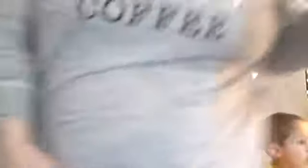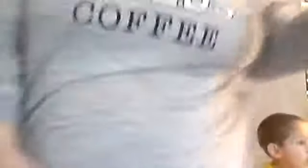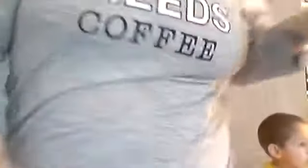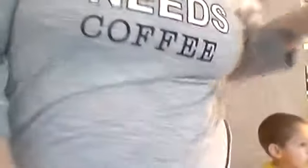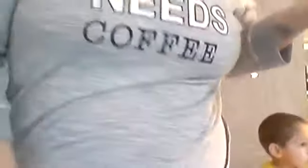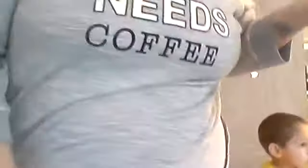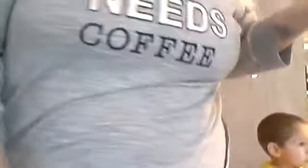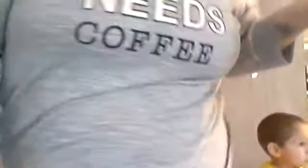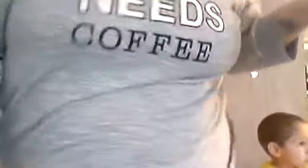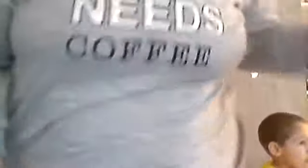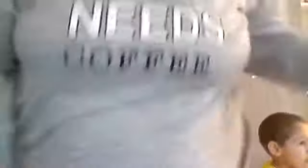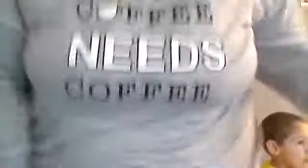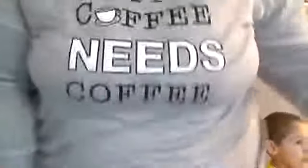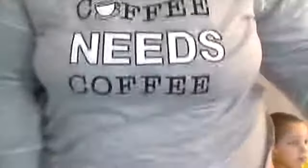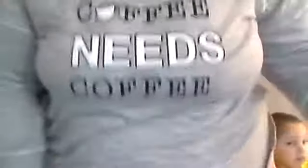Come on, buddy, move your foot. Thank you.